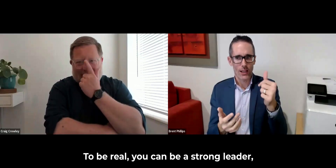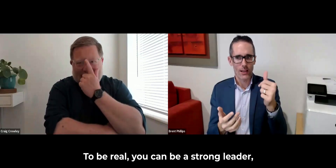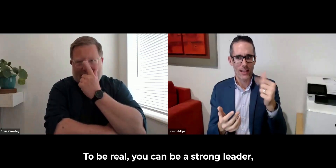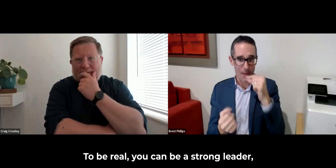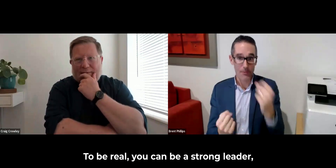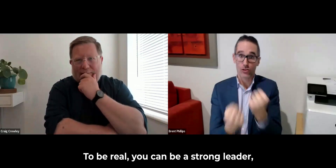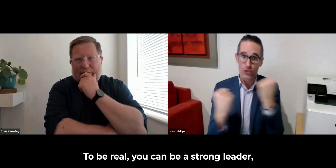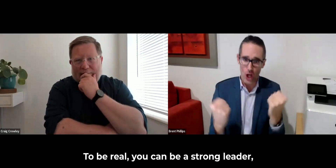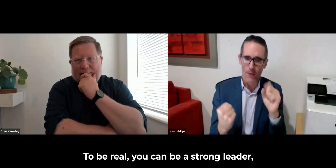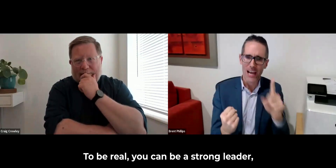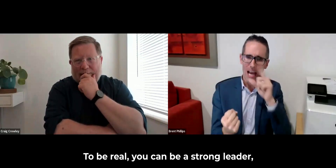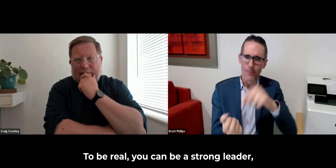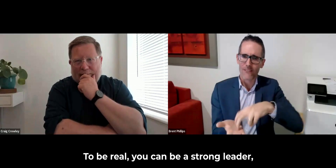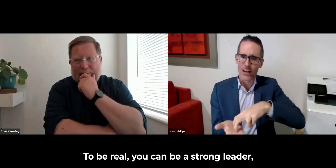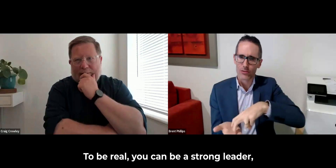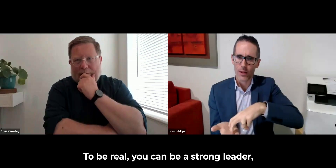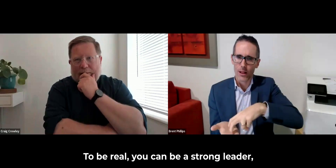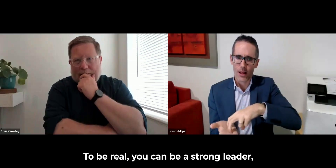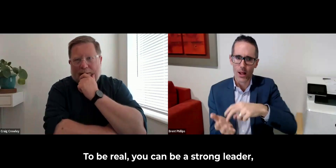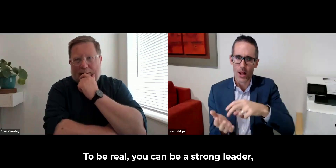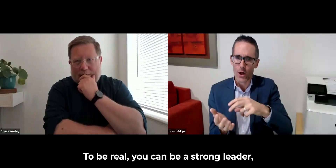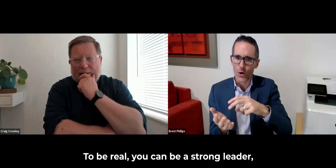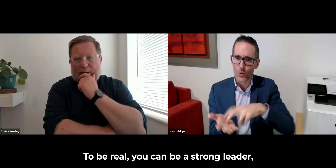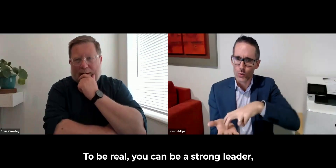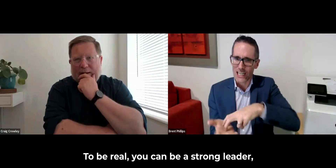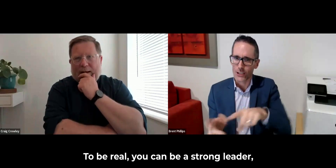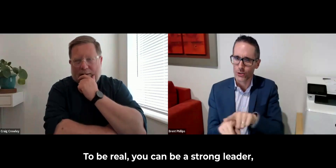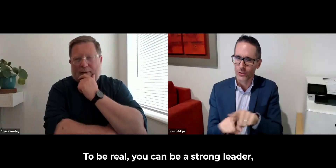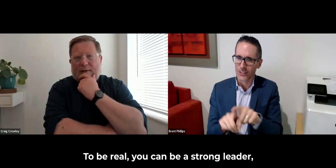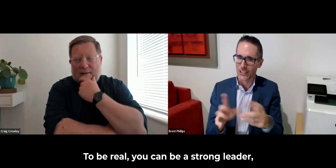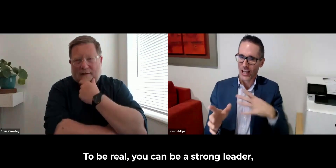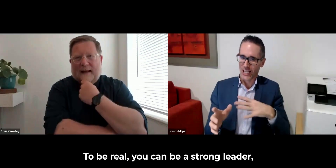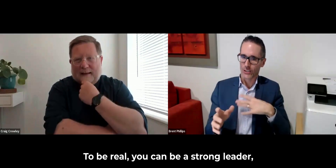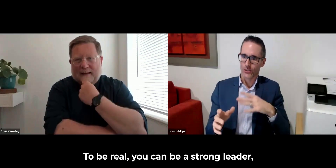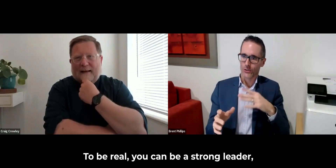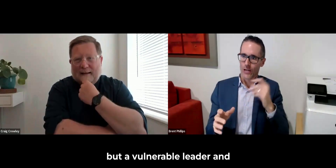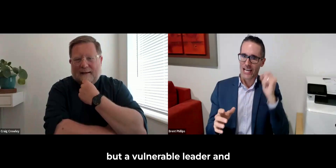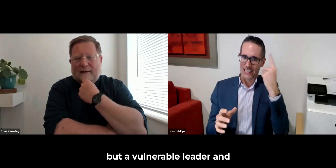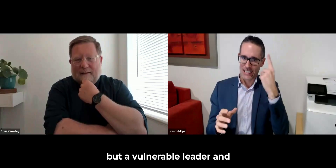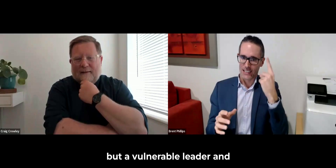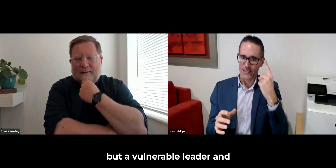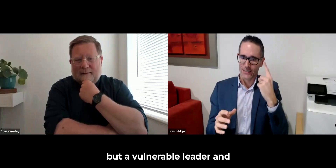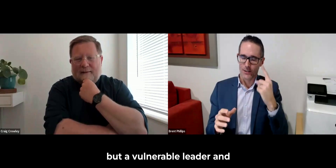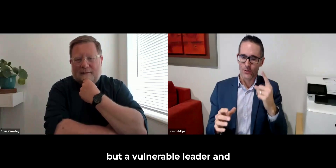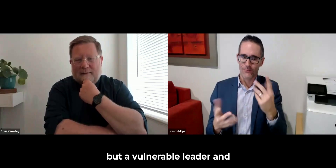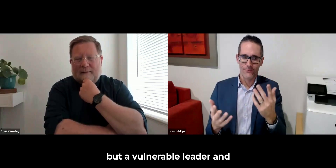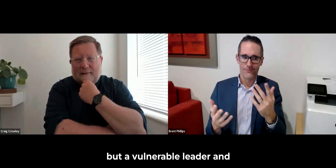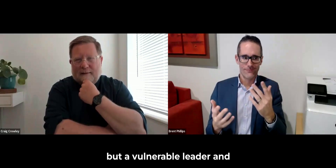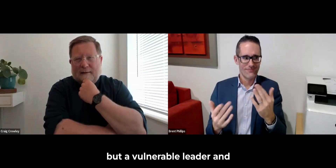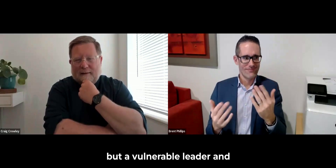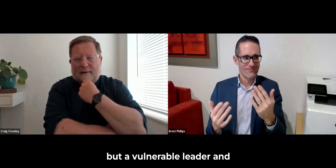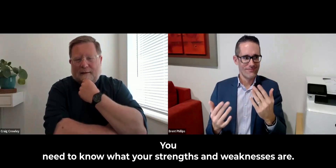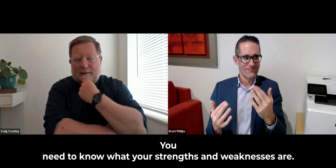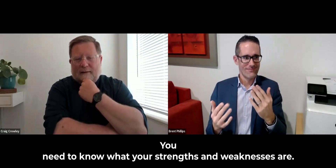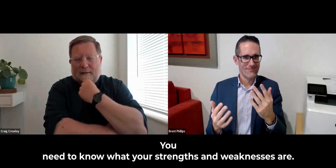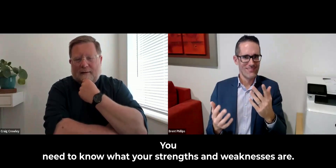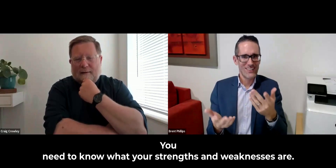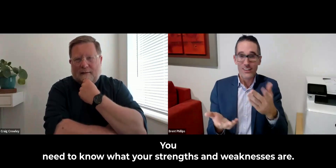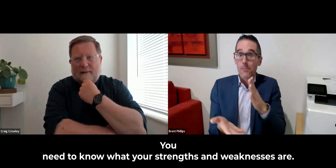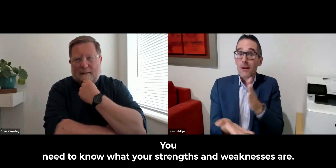To be real. You can be a strong leader, but a vulnerable leader. And you need to know what your